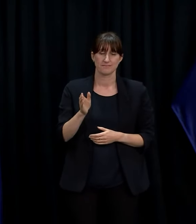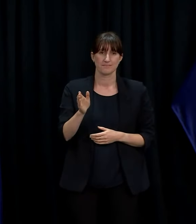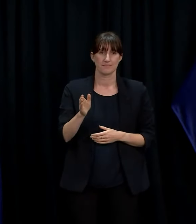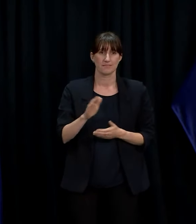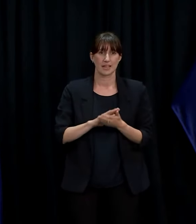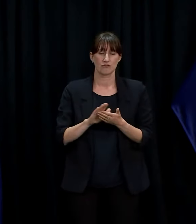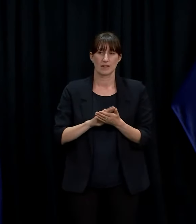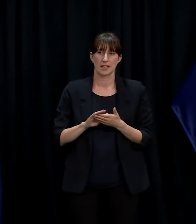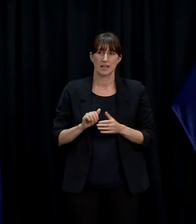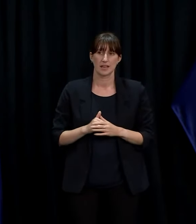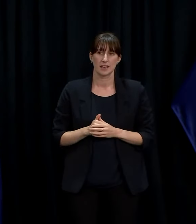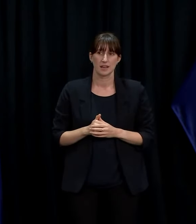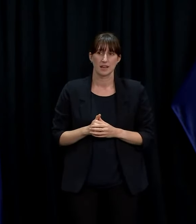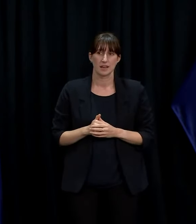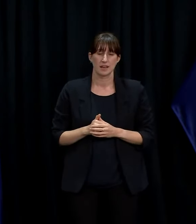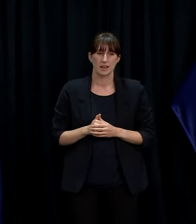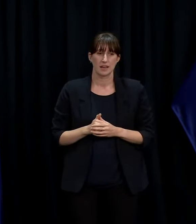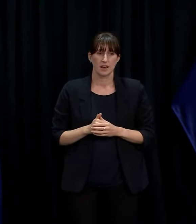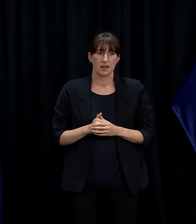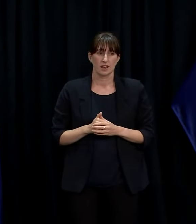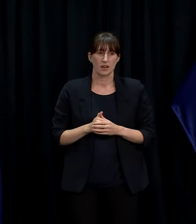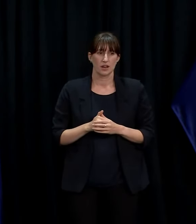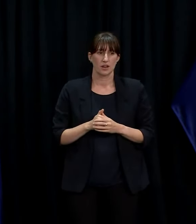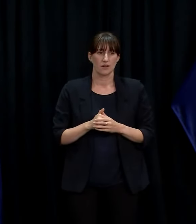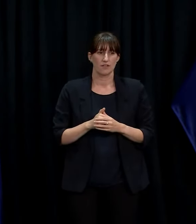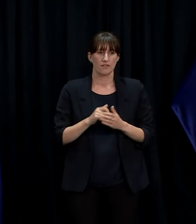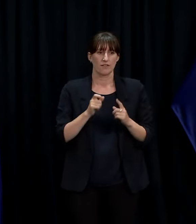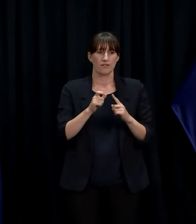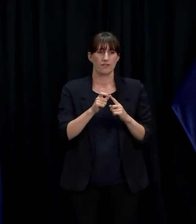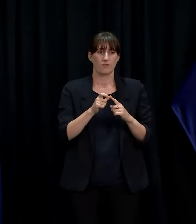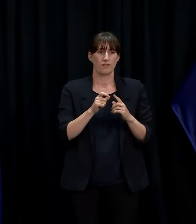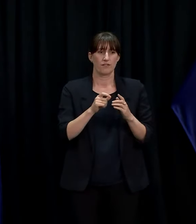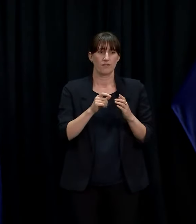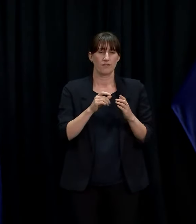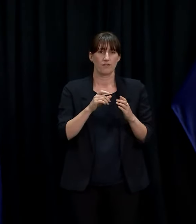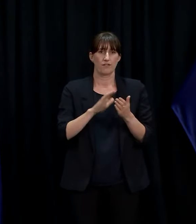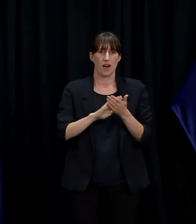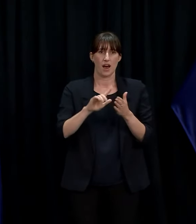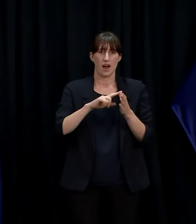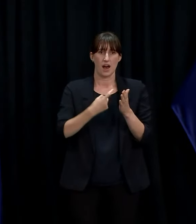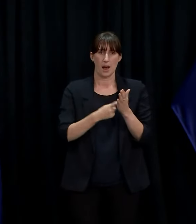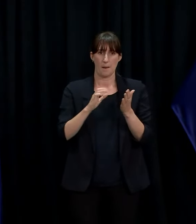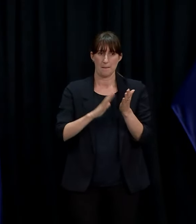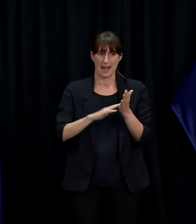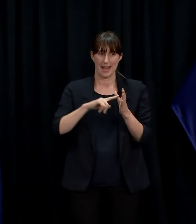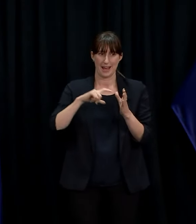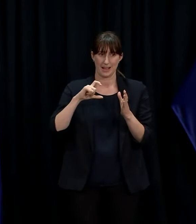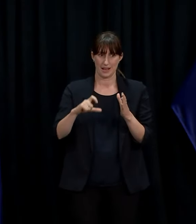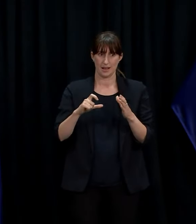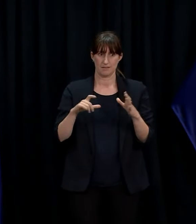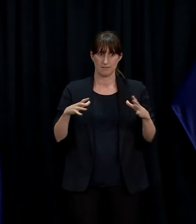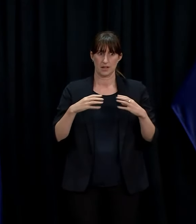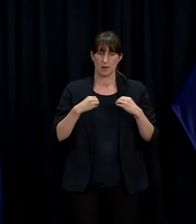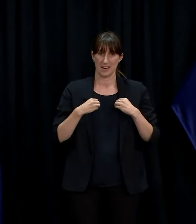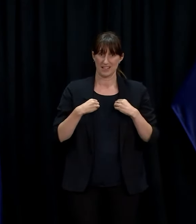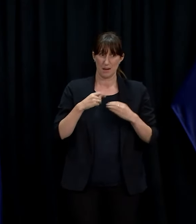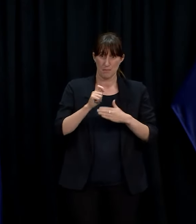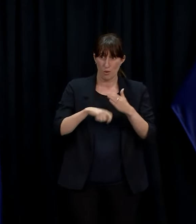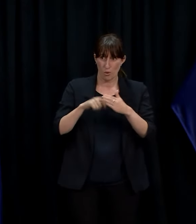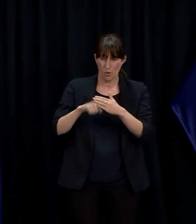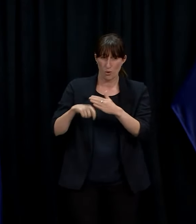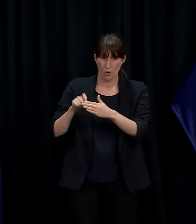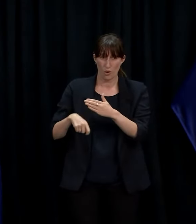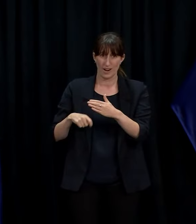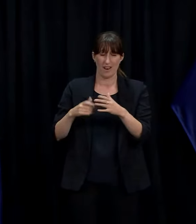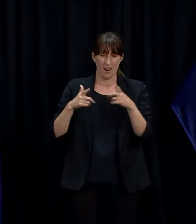range of COVID treatments. Not all of them are on stream yet, but quite a few of them are supposed to be. Are you aware, are they being used in hospitals? Are they actually being utilised? Or are